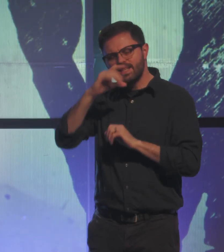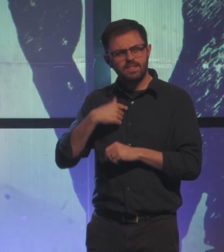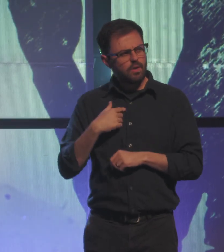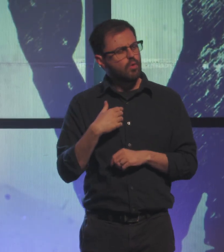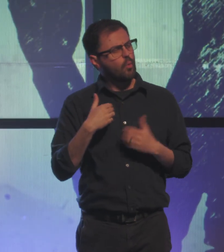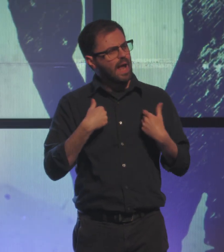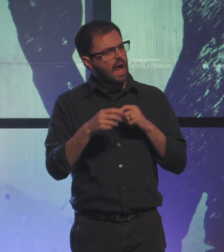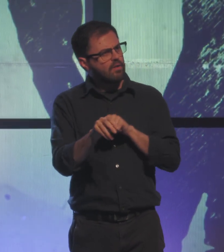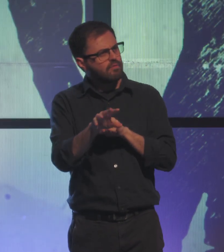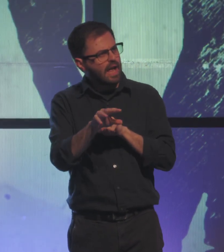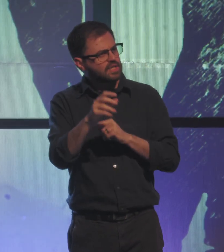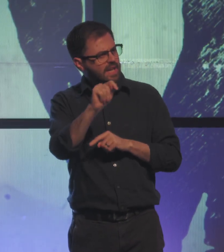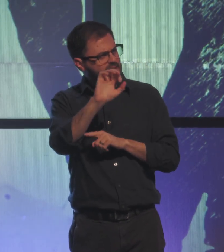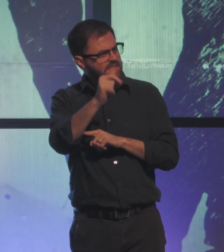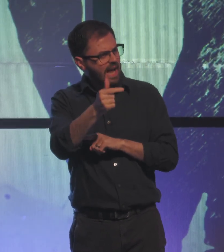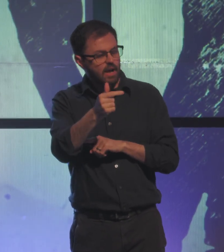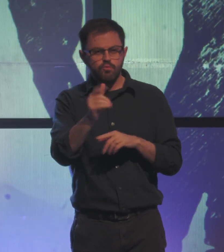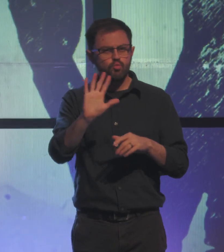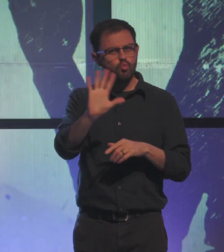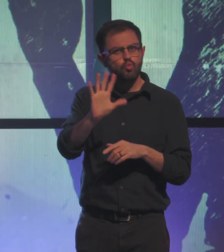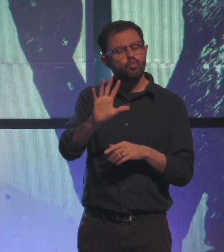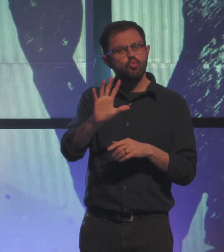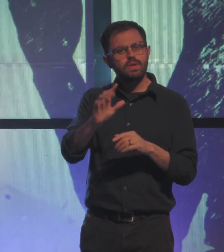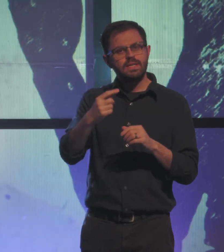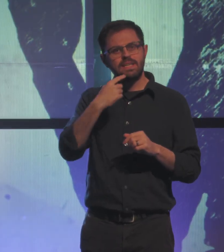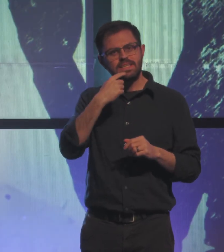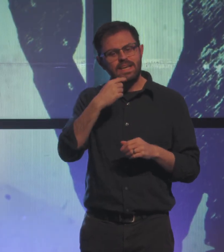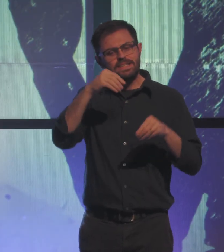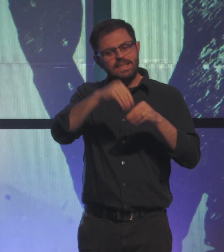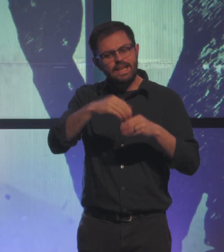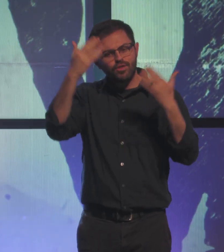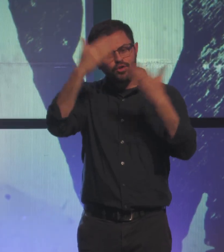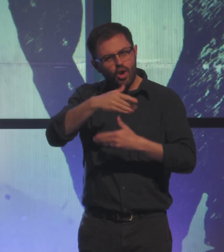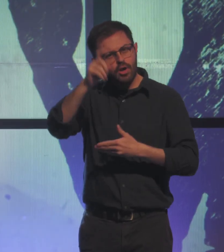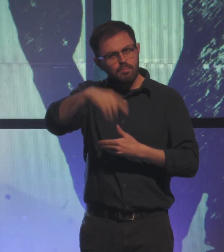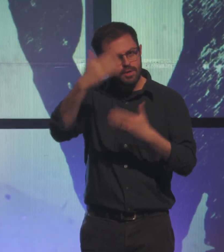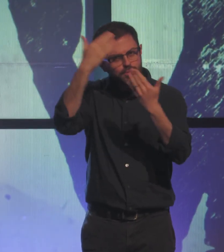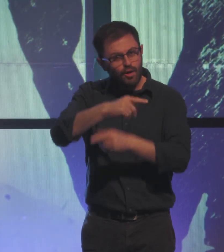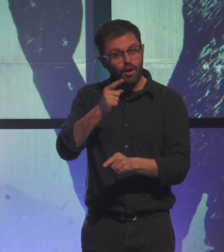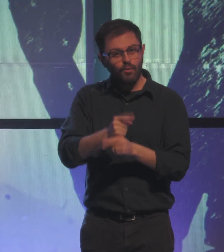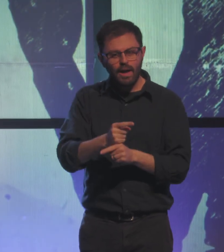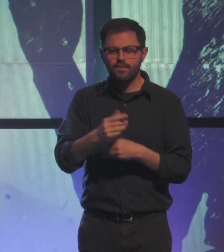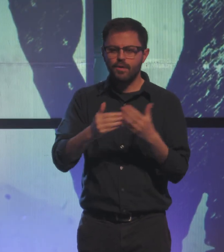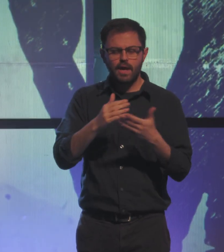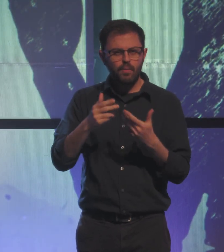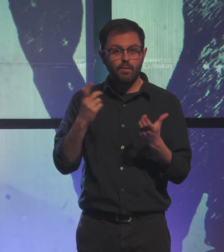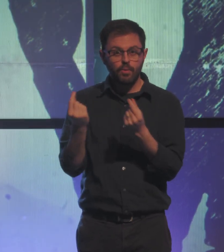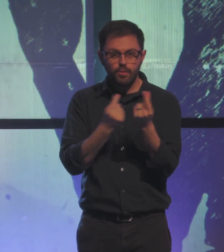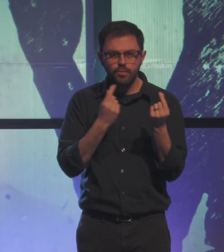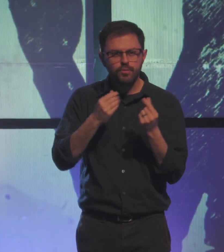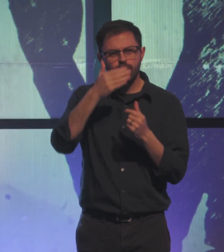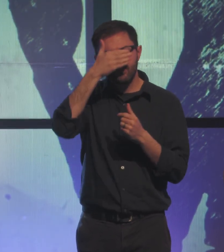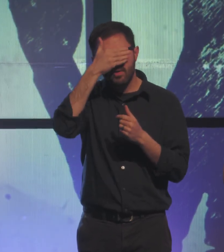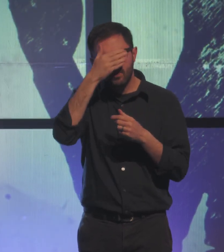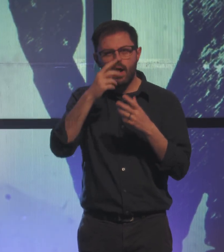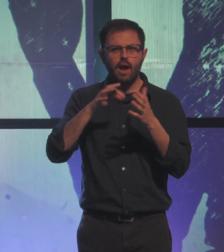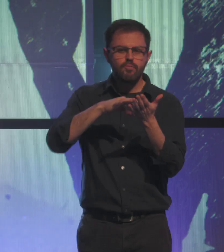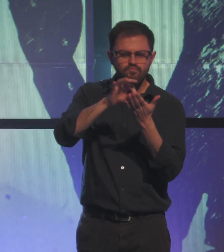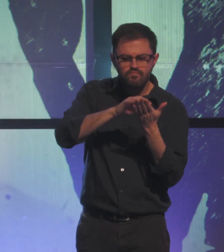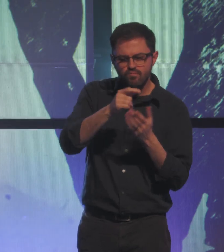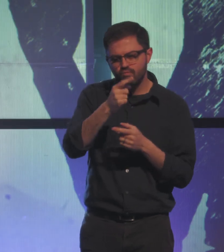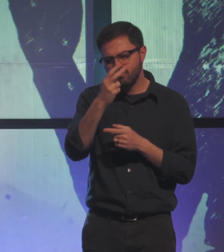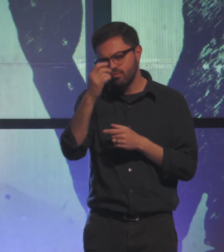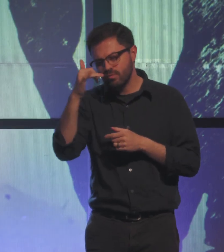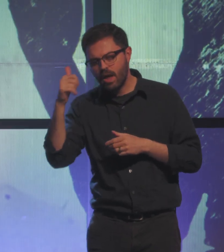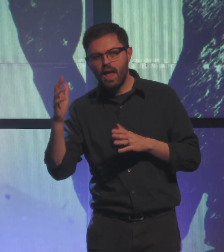The darkness. So hide and go seek in the dark, right? cover your eyes, count, and